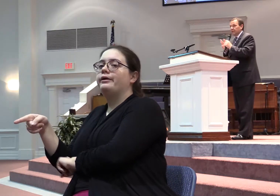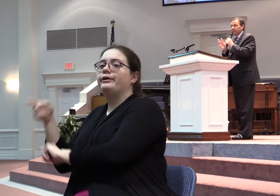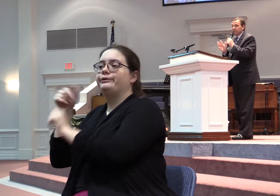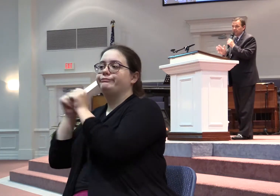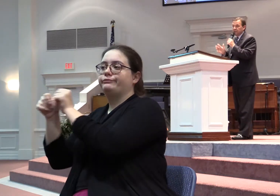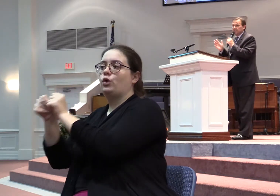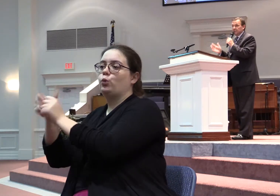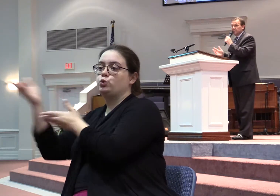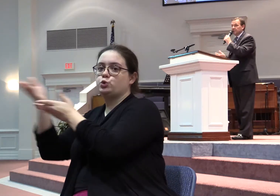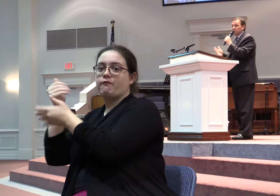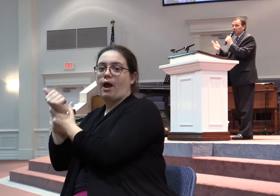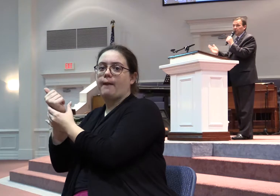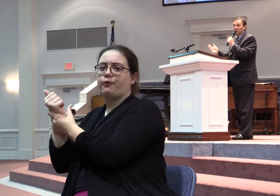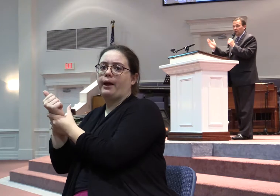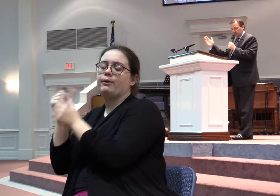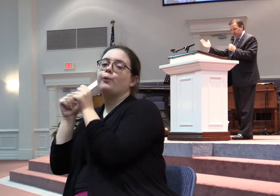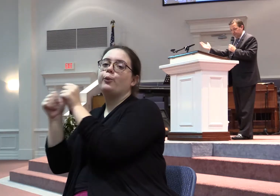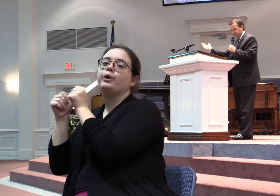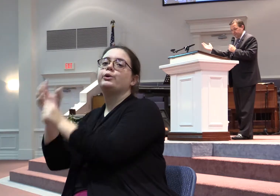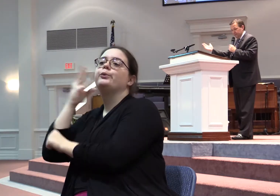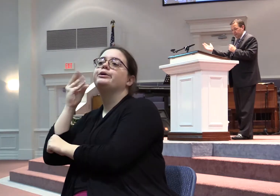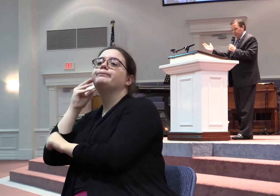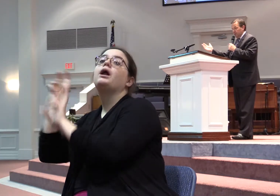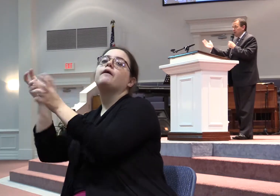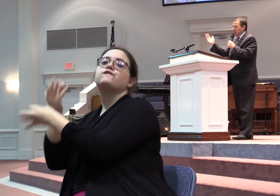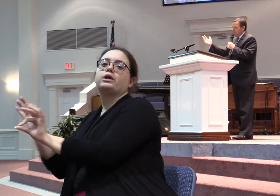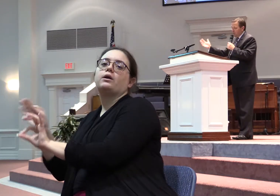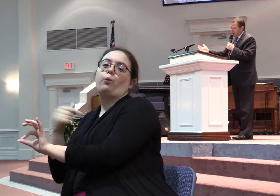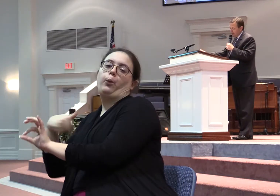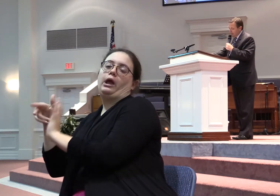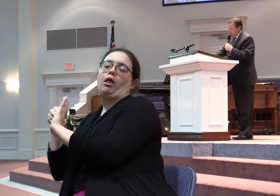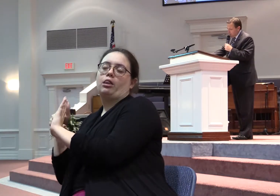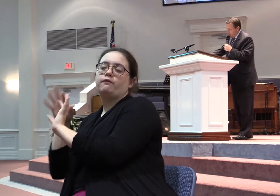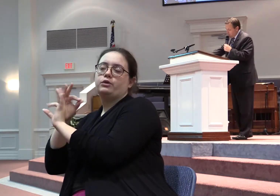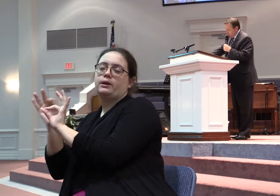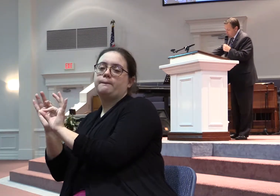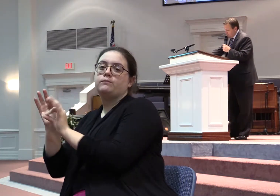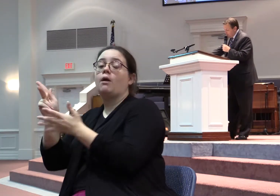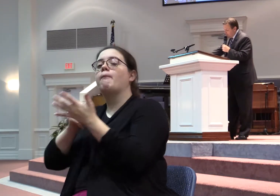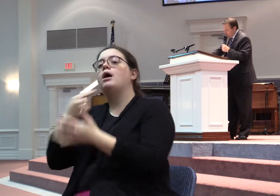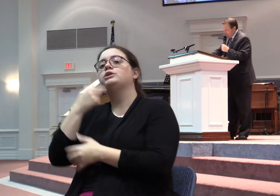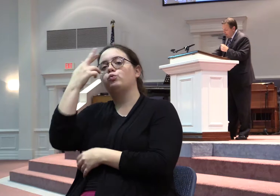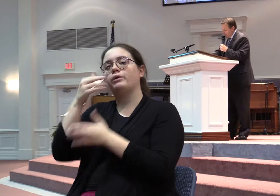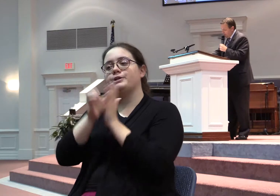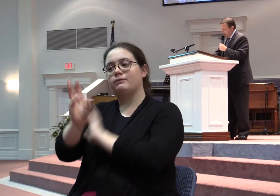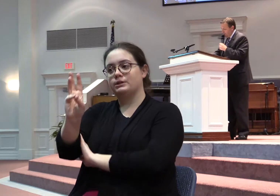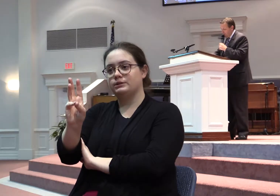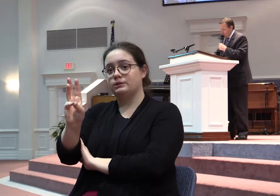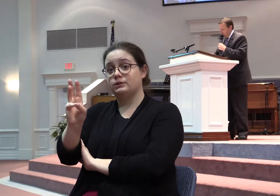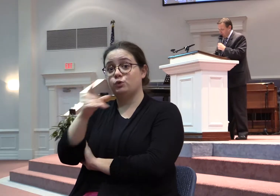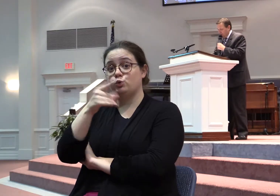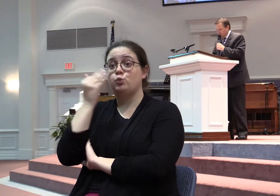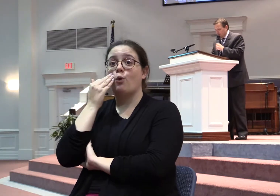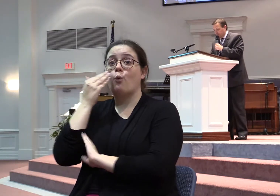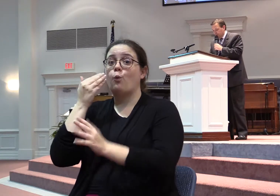then he could have continued to experience what we would call freedom. Right. Yes. The Apostle Paul said it like this in Romans chapter 6, "Know ye not that to whom ye